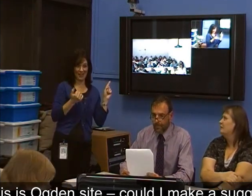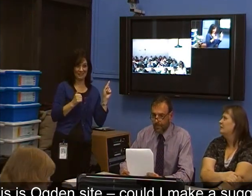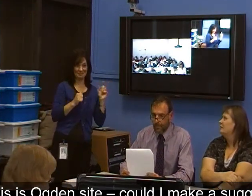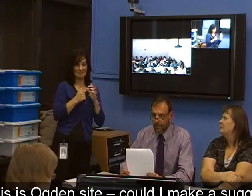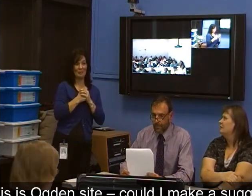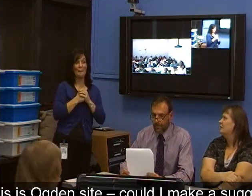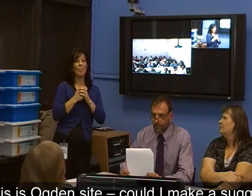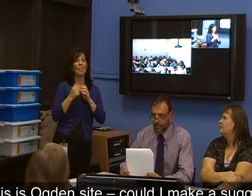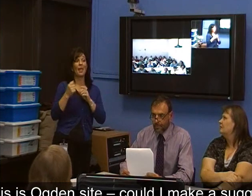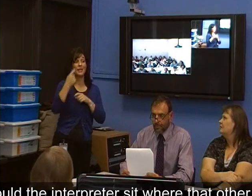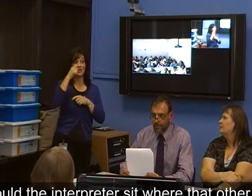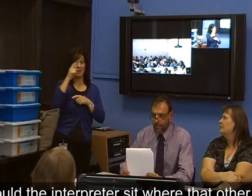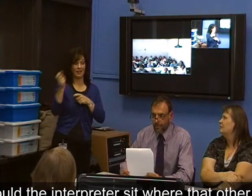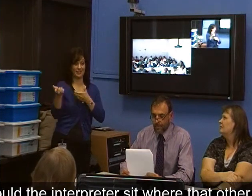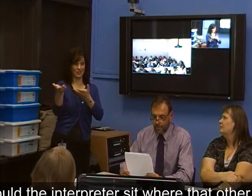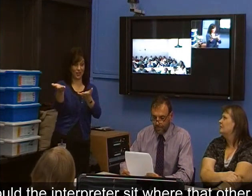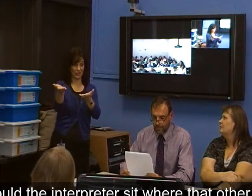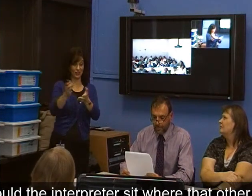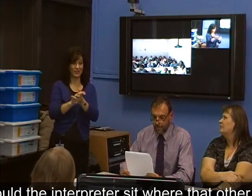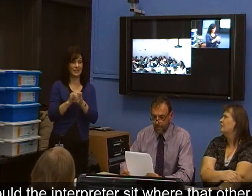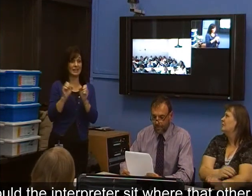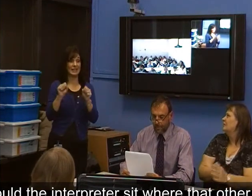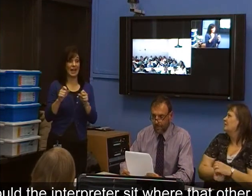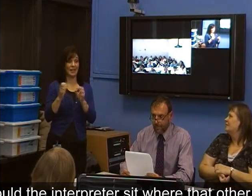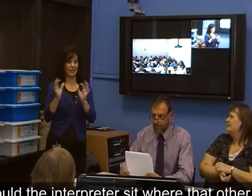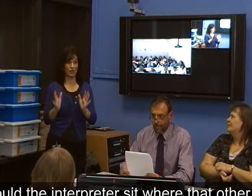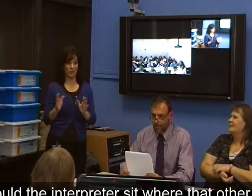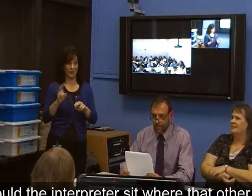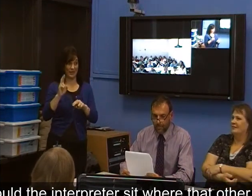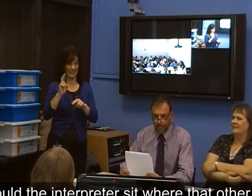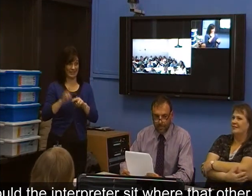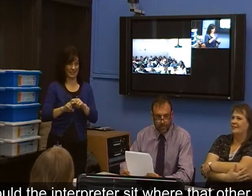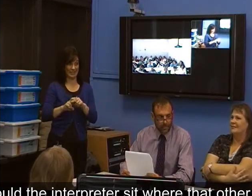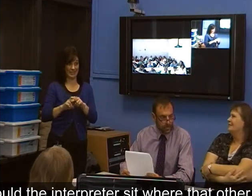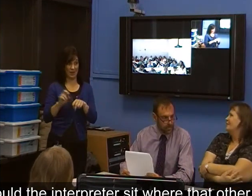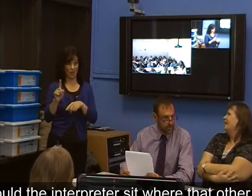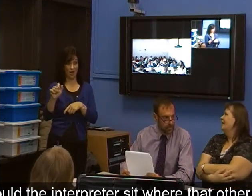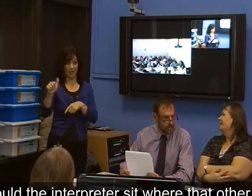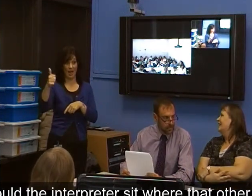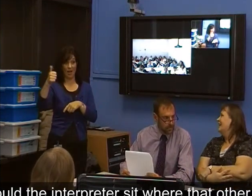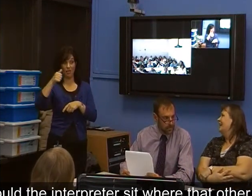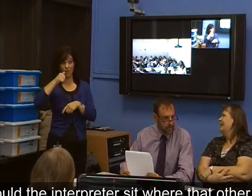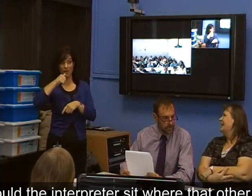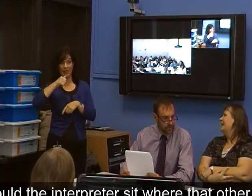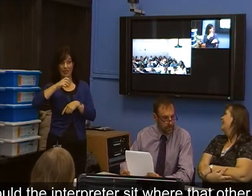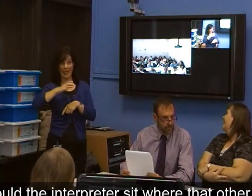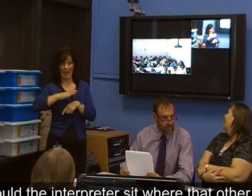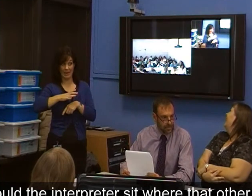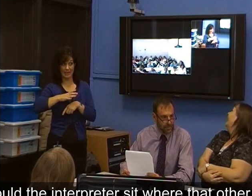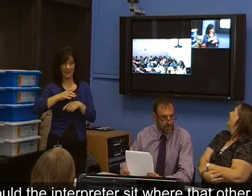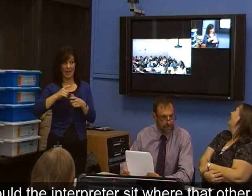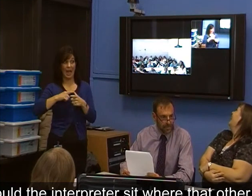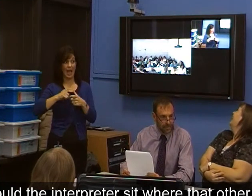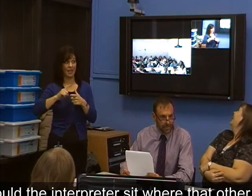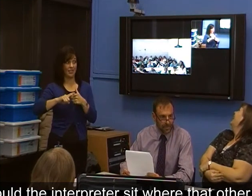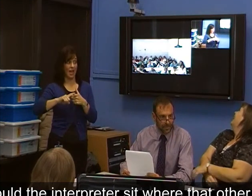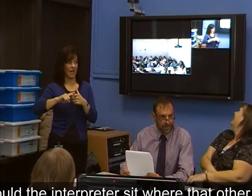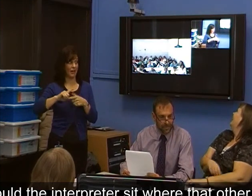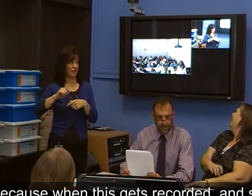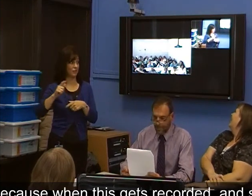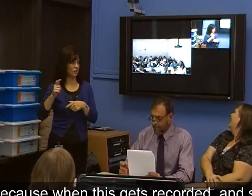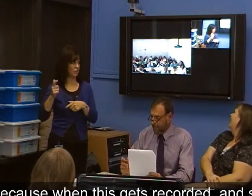suggestion? Can the interpreter sit where that other lady is and then just trade out the